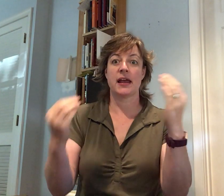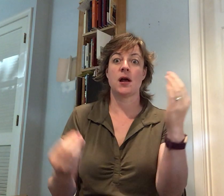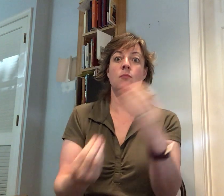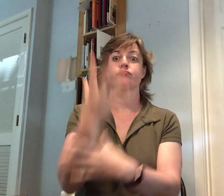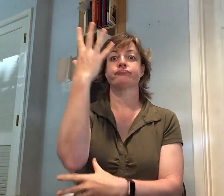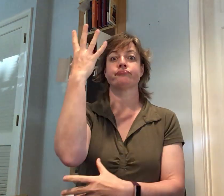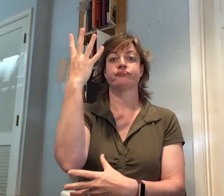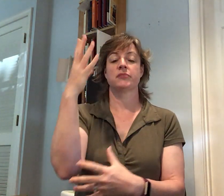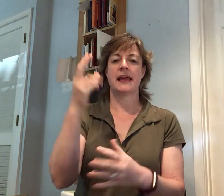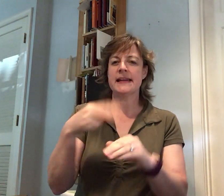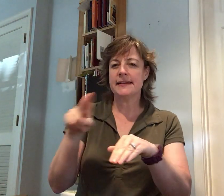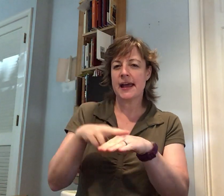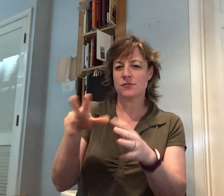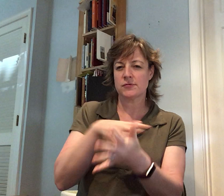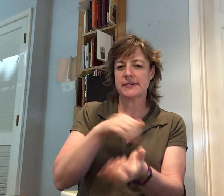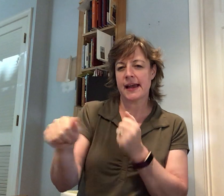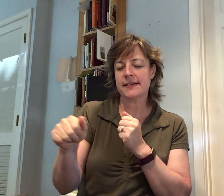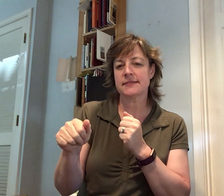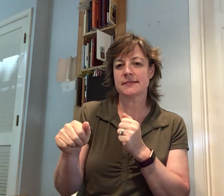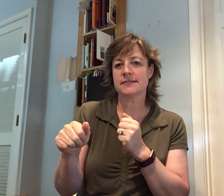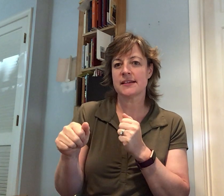at any time, anywhere in the world.